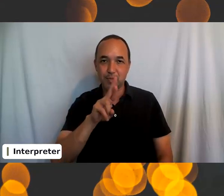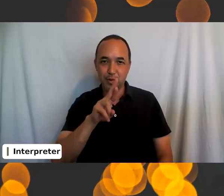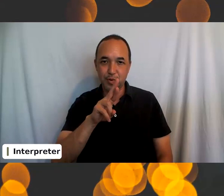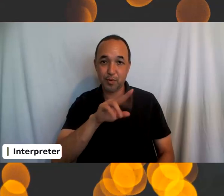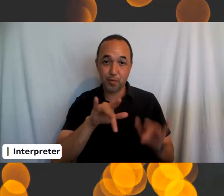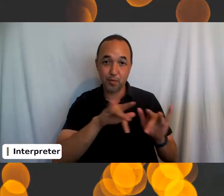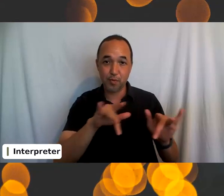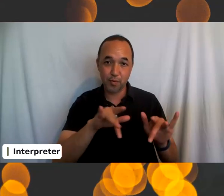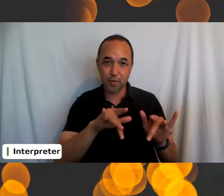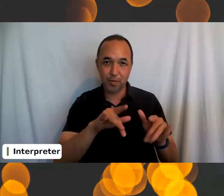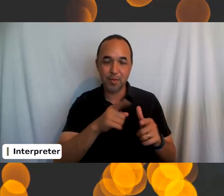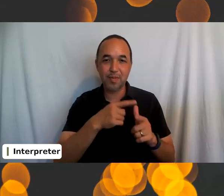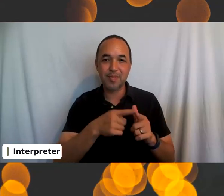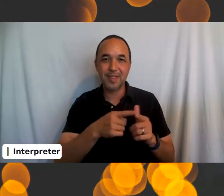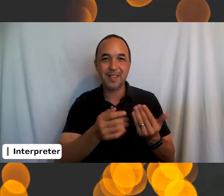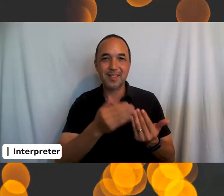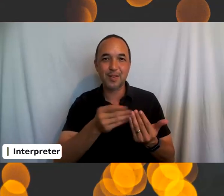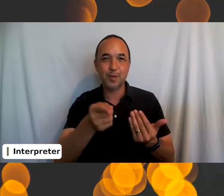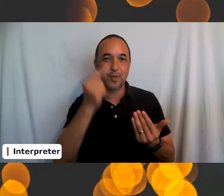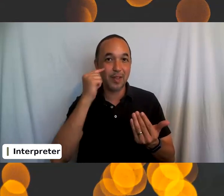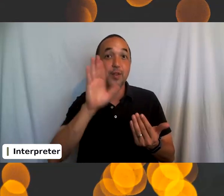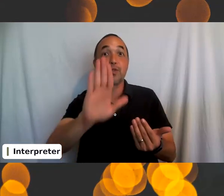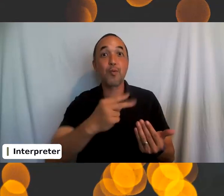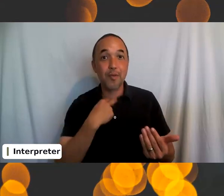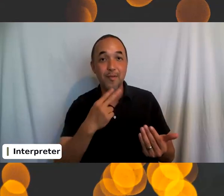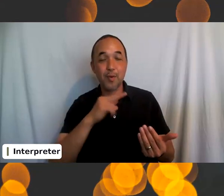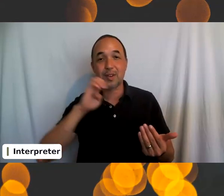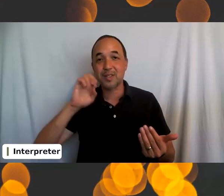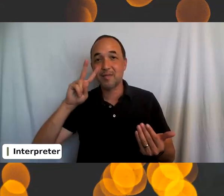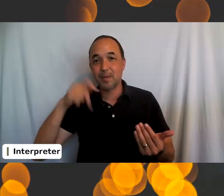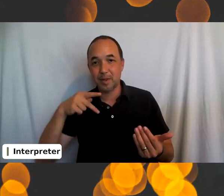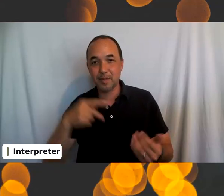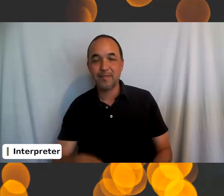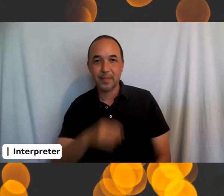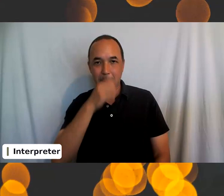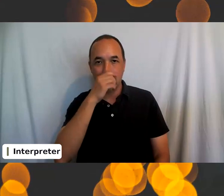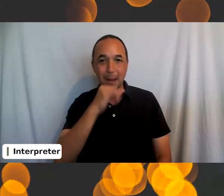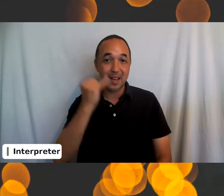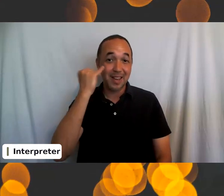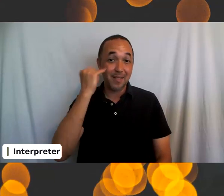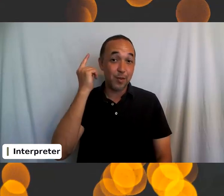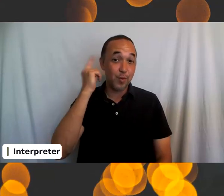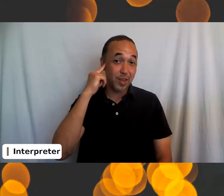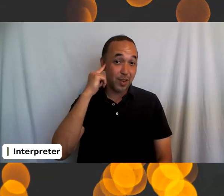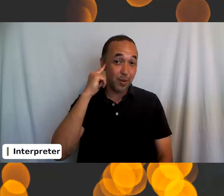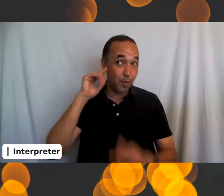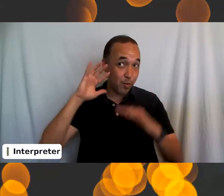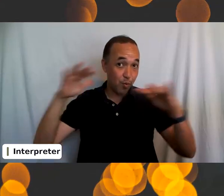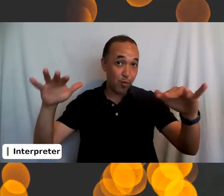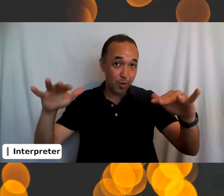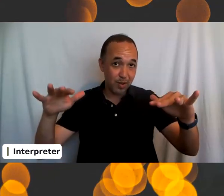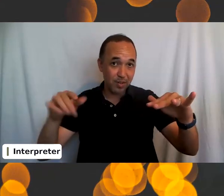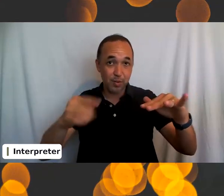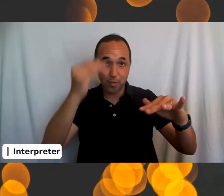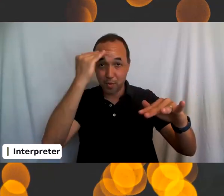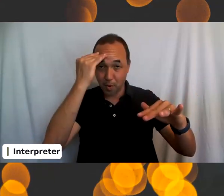using, it's very easy to think that's an EVP. If you hear a sound and you know where it's coming from, a truck goes